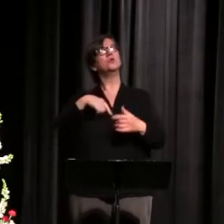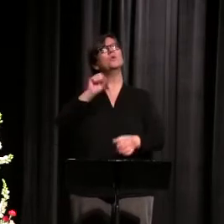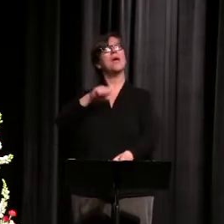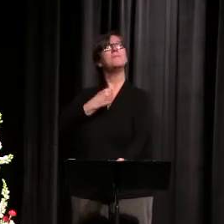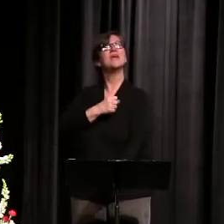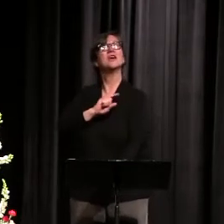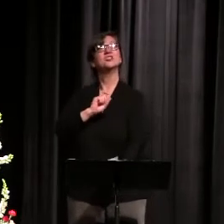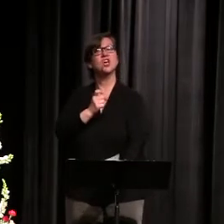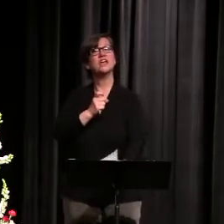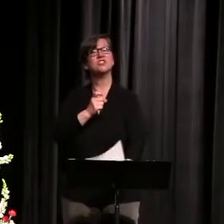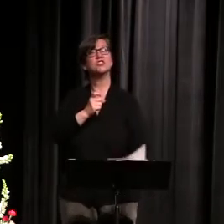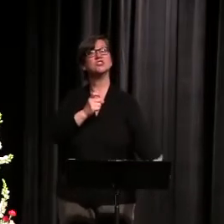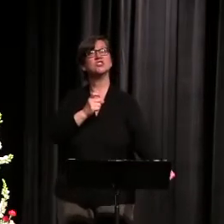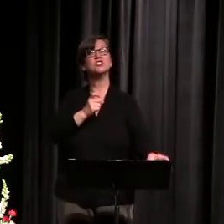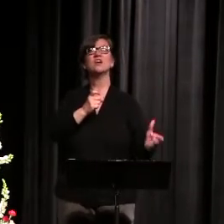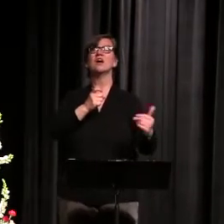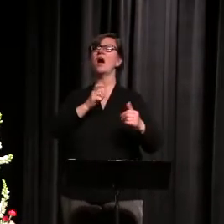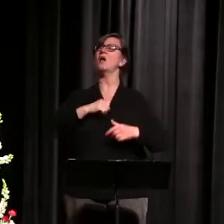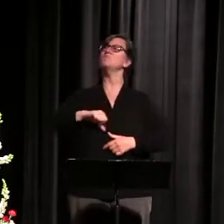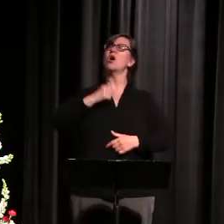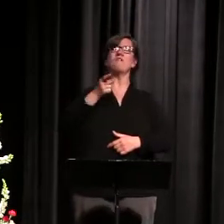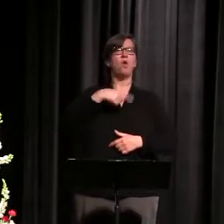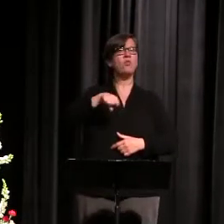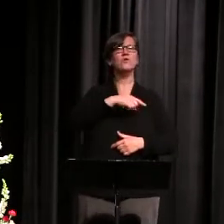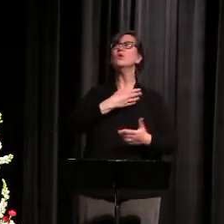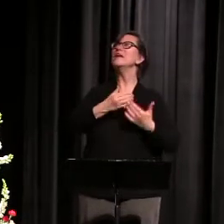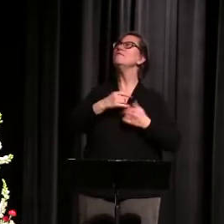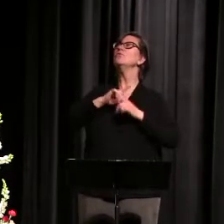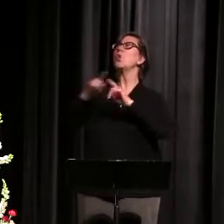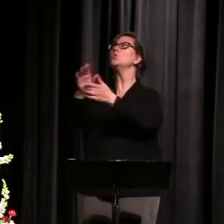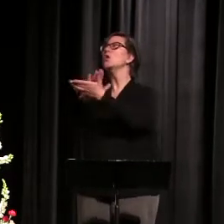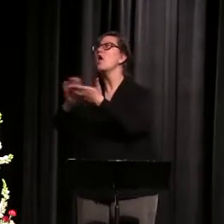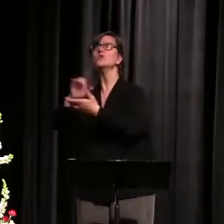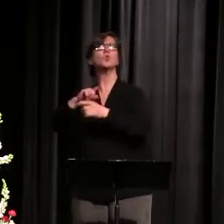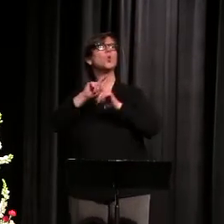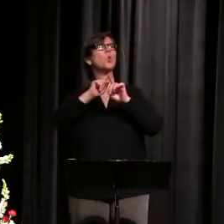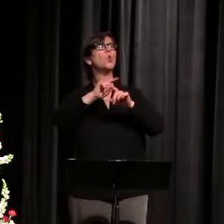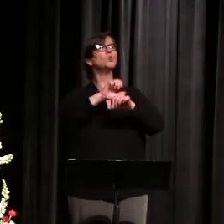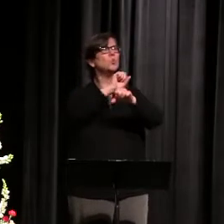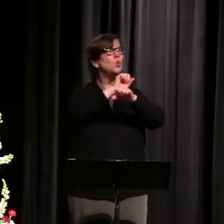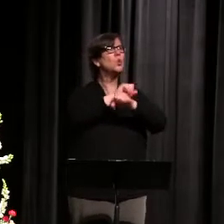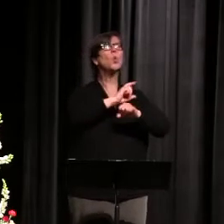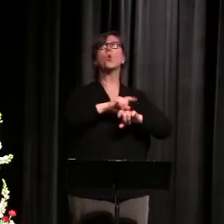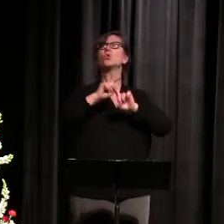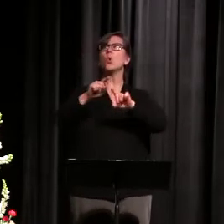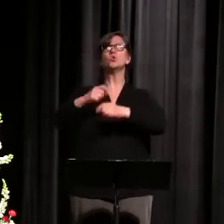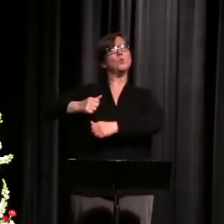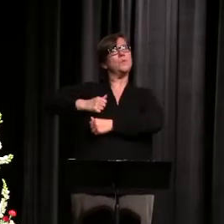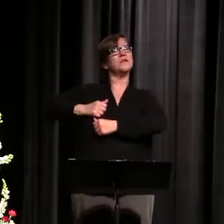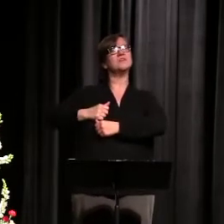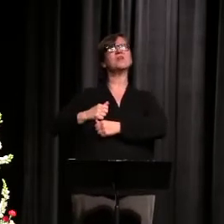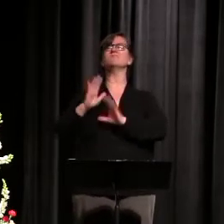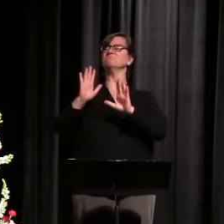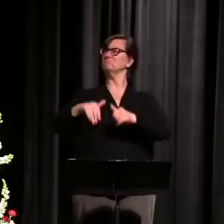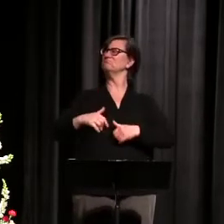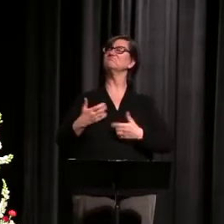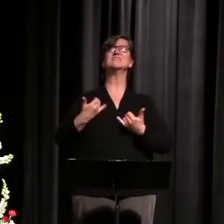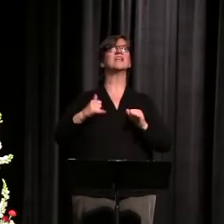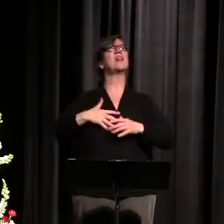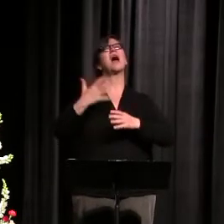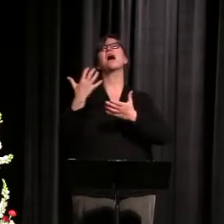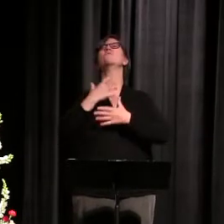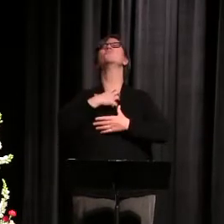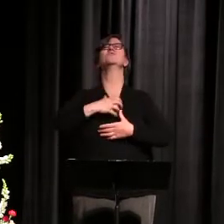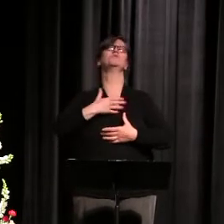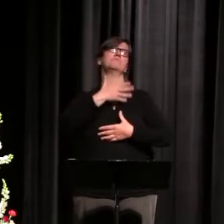all. Whether you're going to college, the workforce, the military, or just trying to figure it out, I wish you all the very best of luck. I cannot